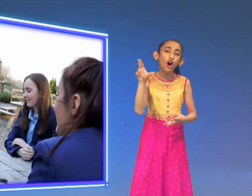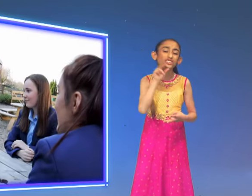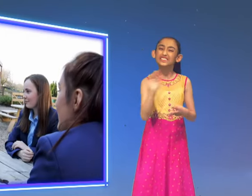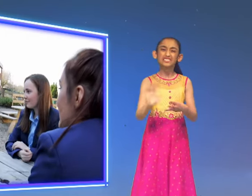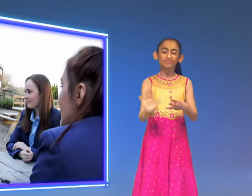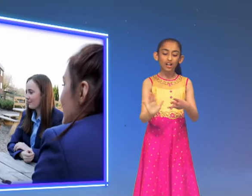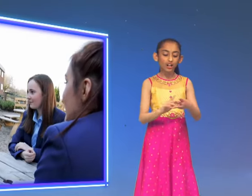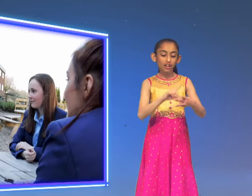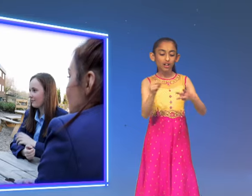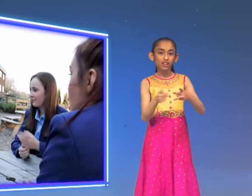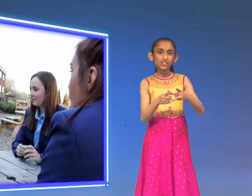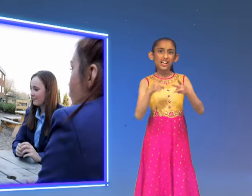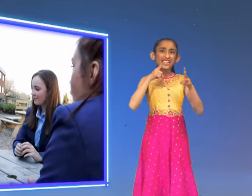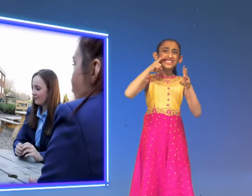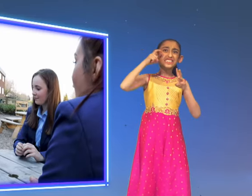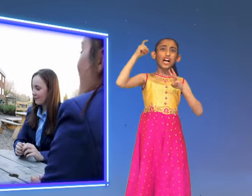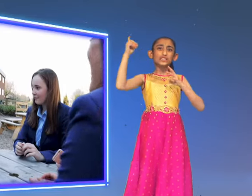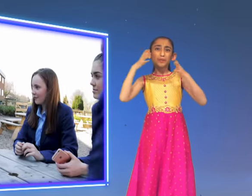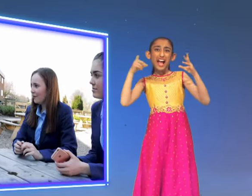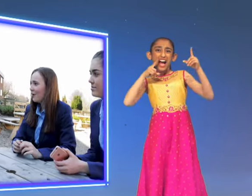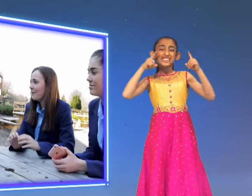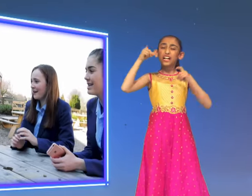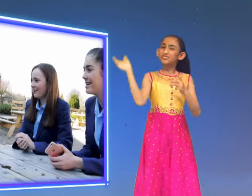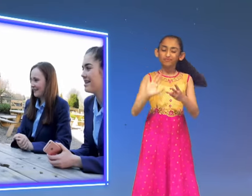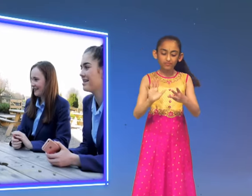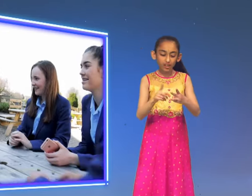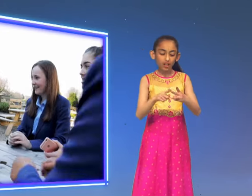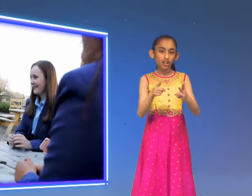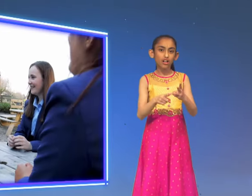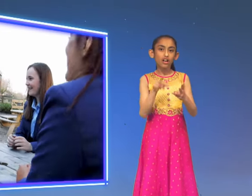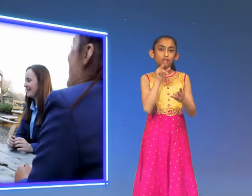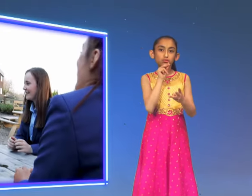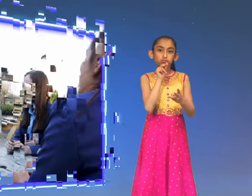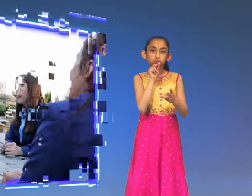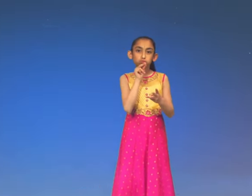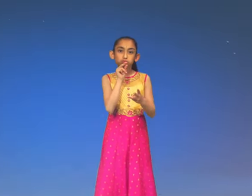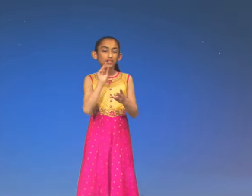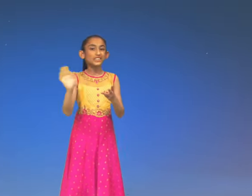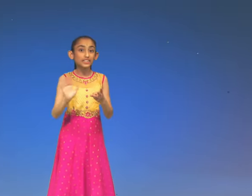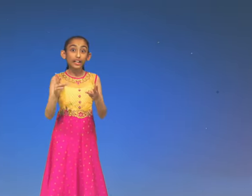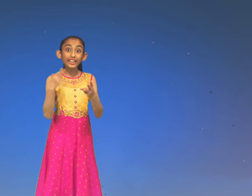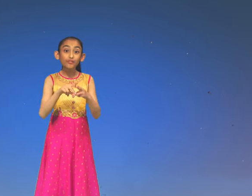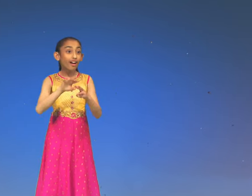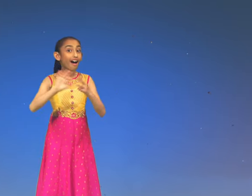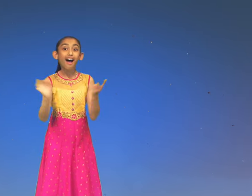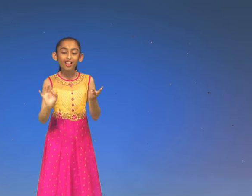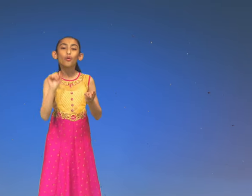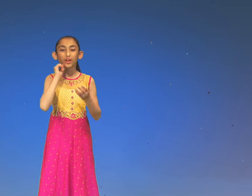exaggerate words. But as long as you don't mumble, it should be fine.